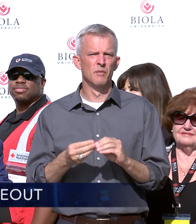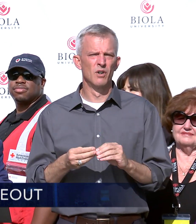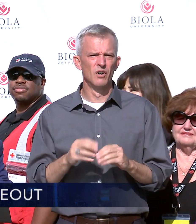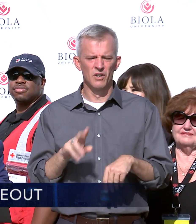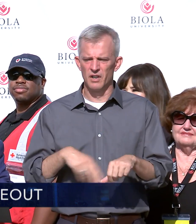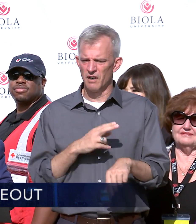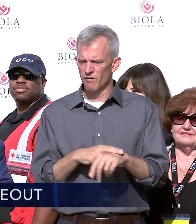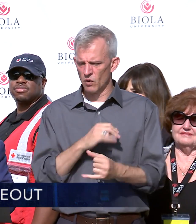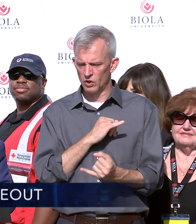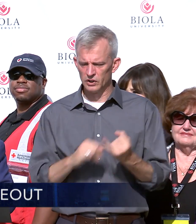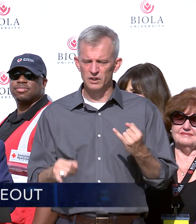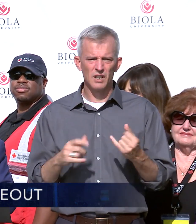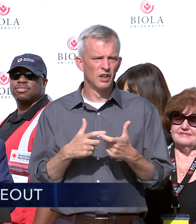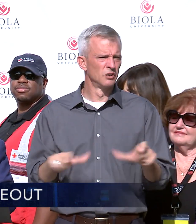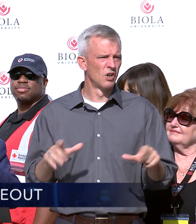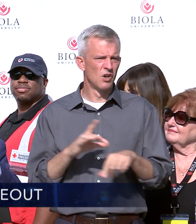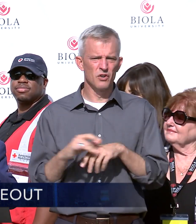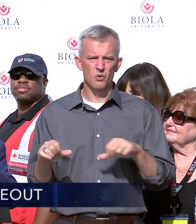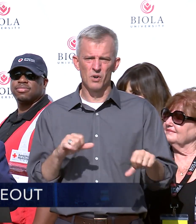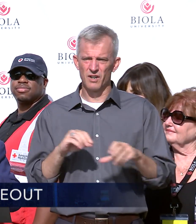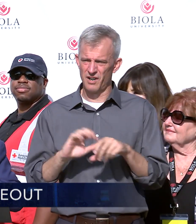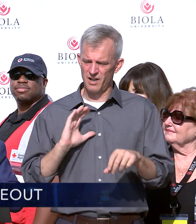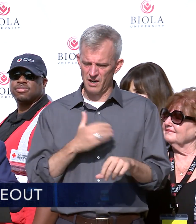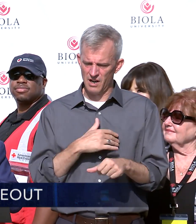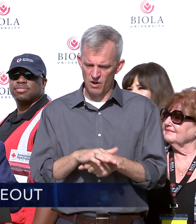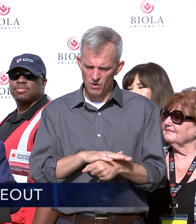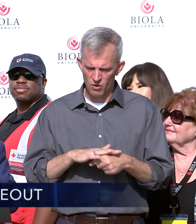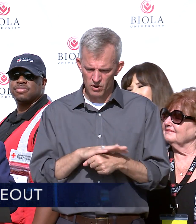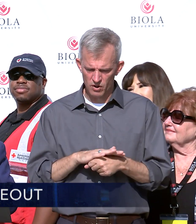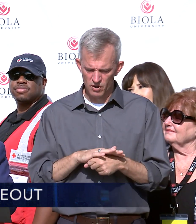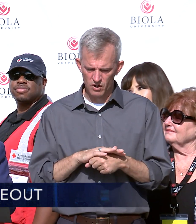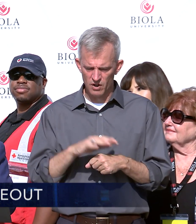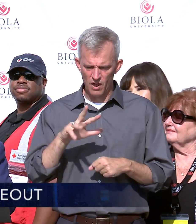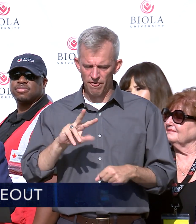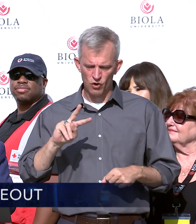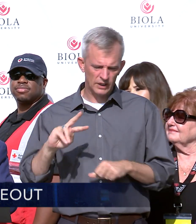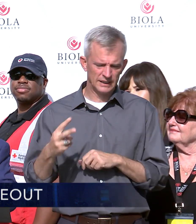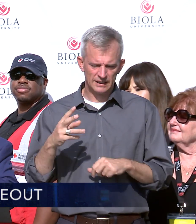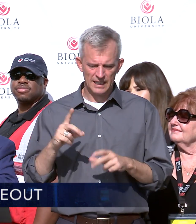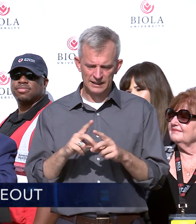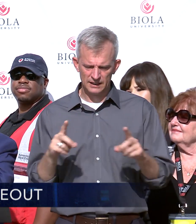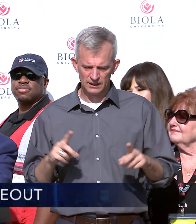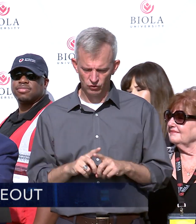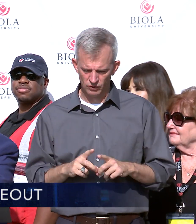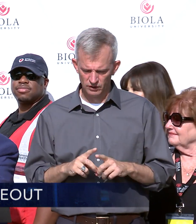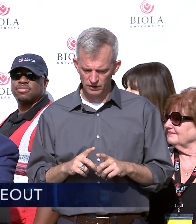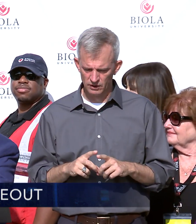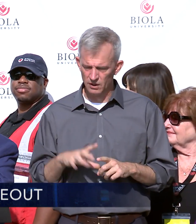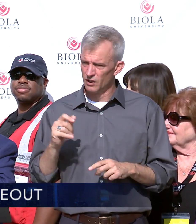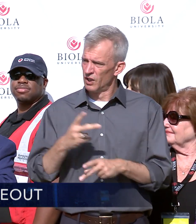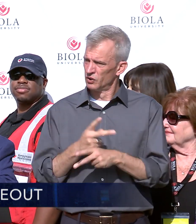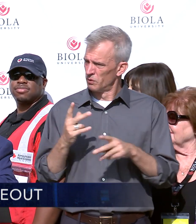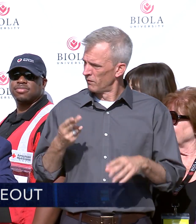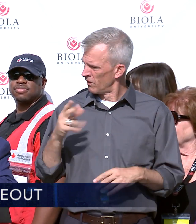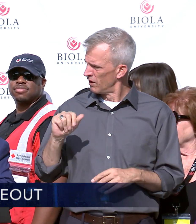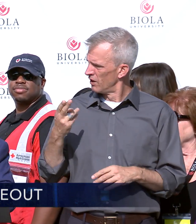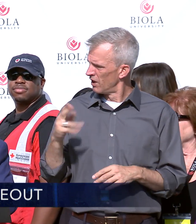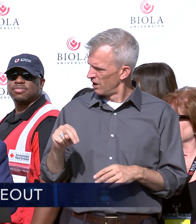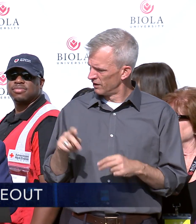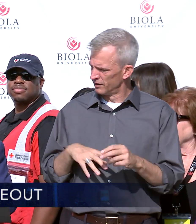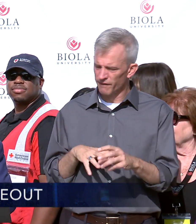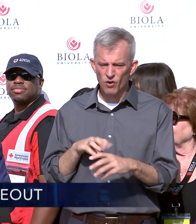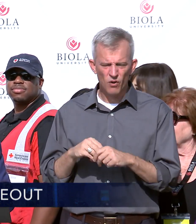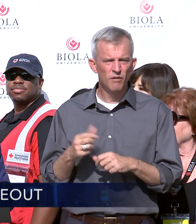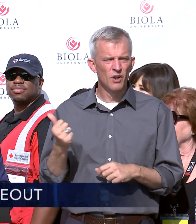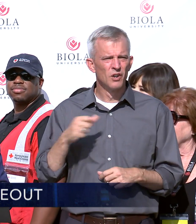last major earthquake was suffered in our district, my district, the 32nd district, which supervisor you have a part of.